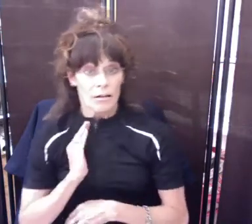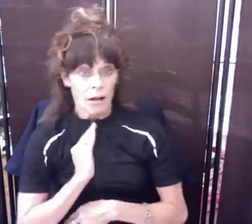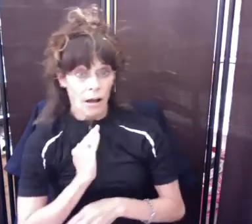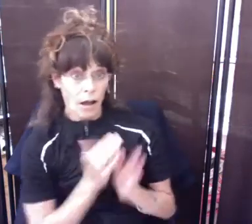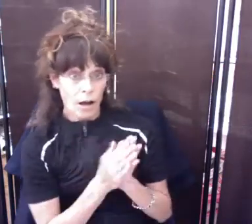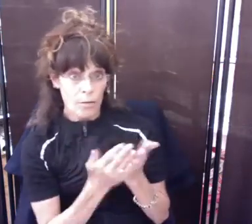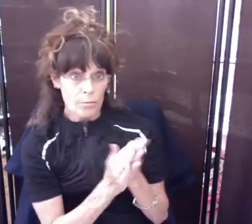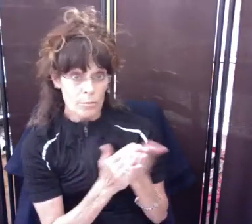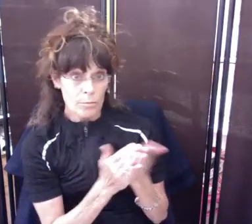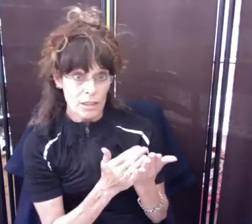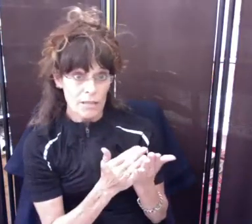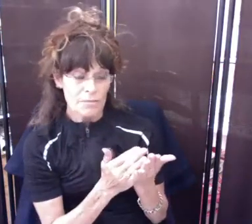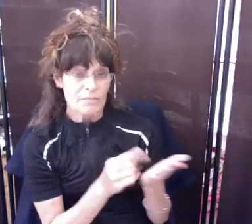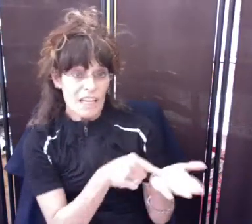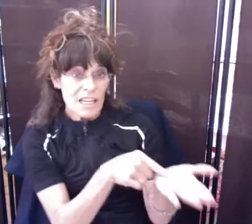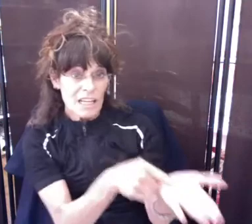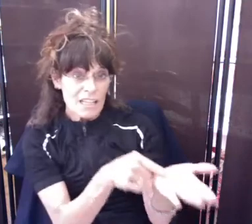picture. It says that we cross a line. And what